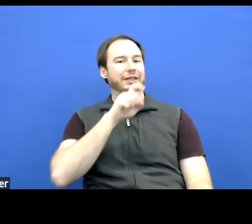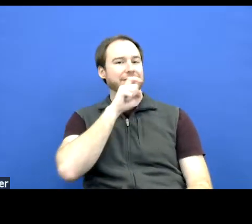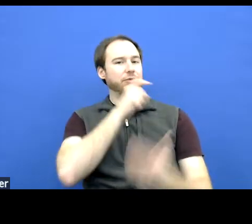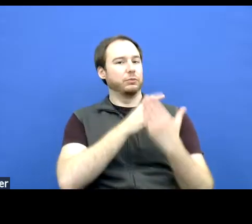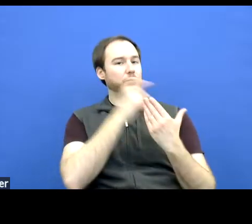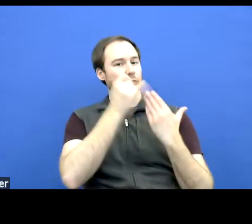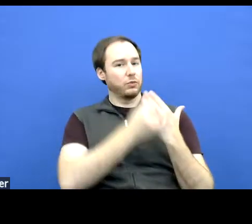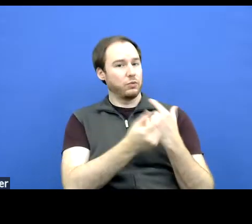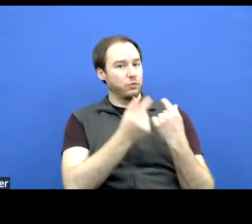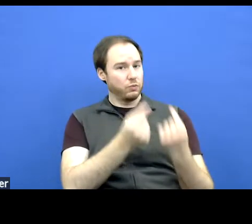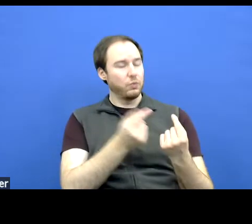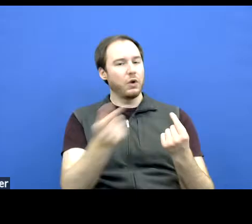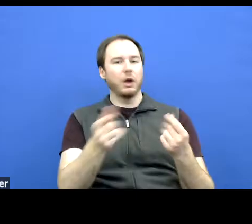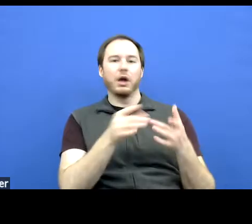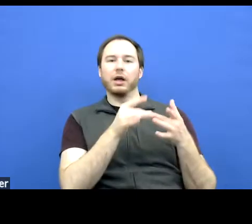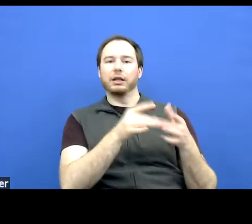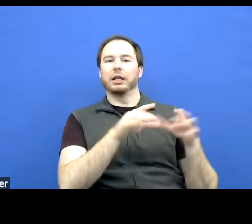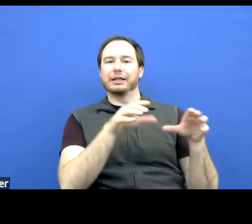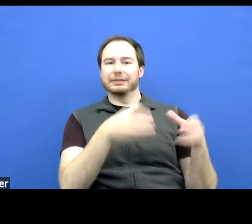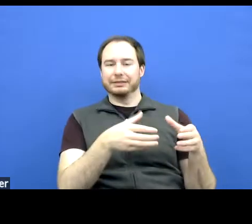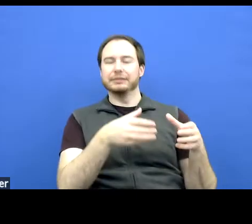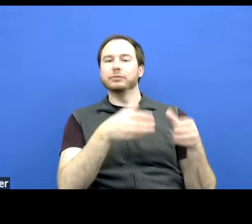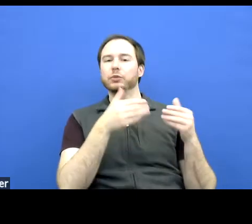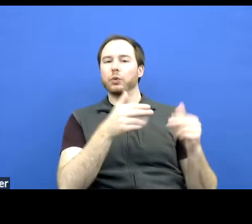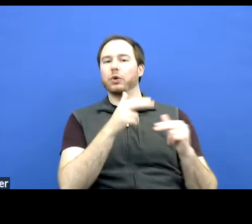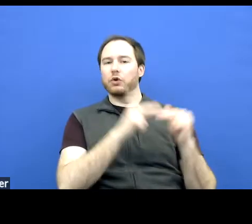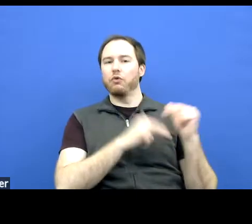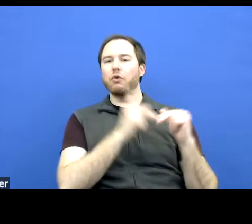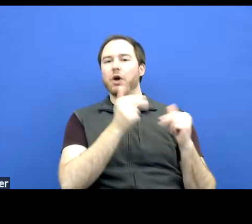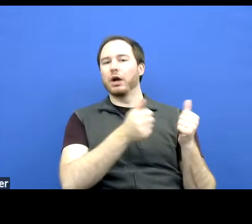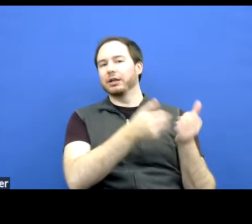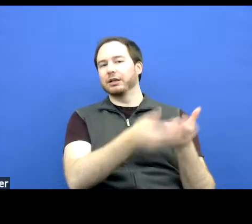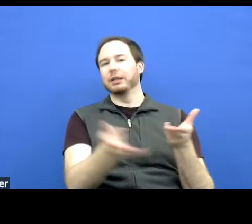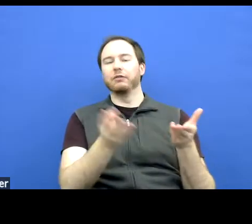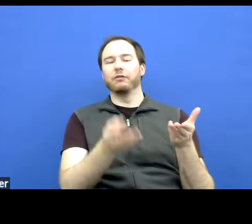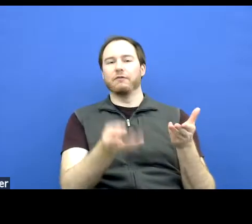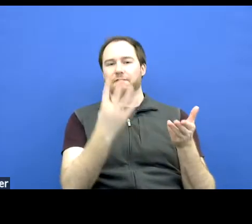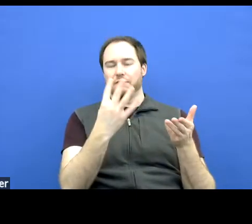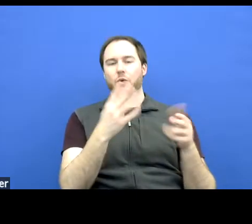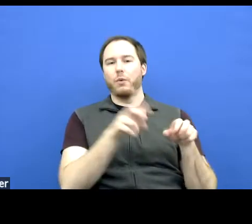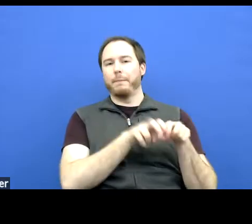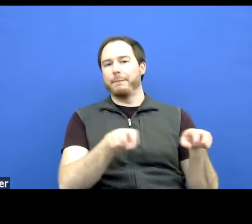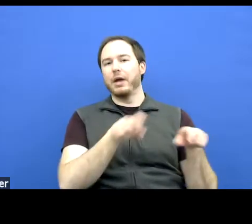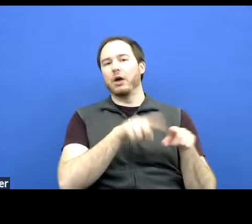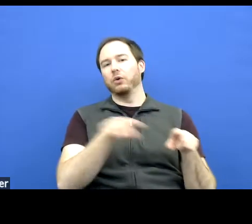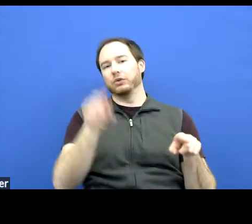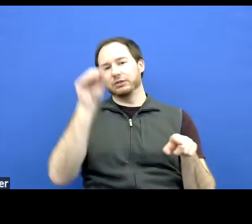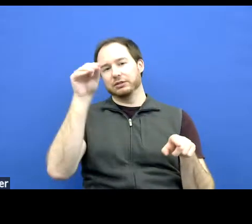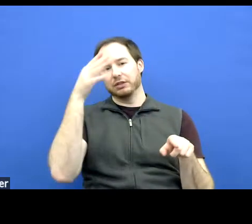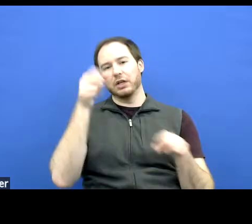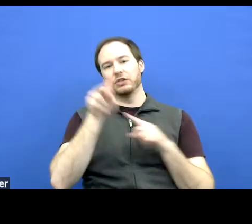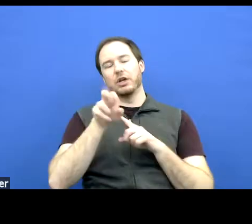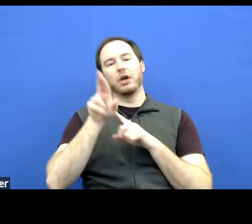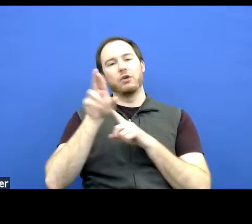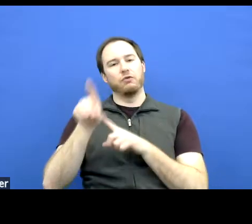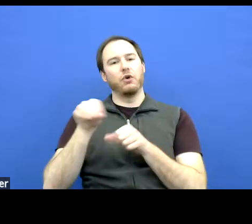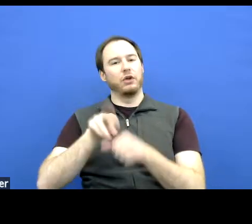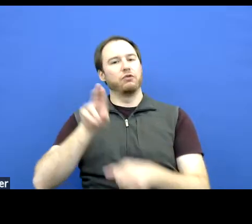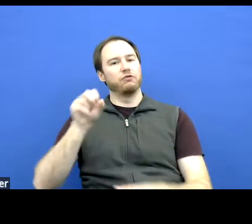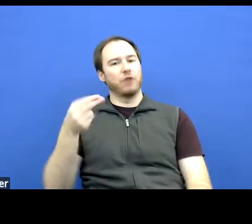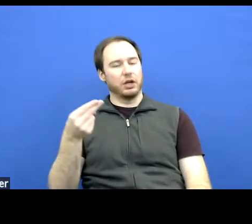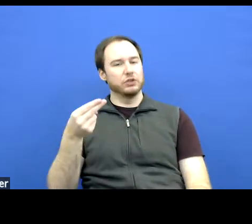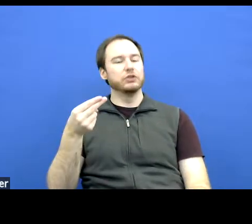Project, Ryan led a team to construct and deliver 4 benches to the Sunshine Rotary Camp in Rush, New